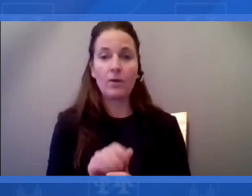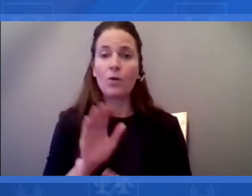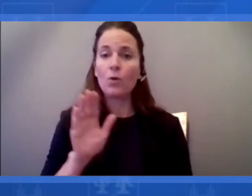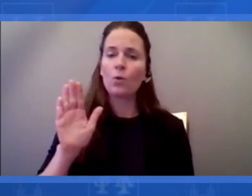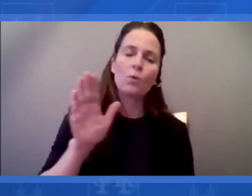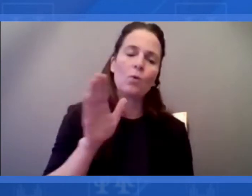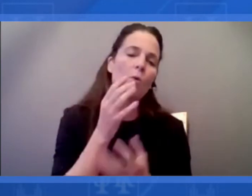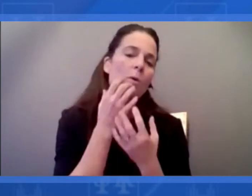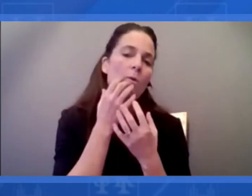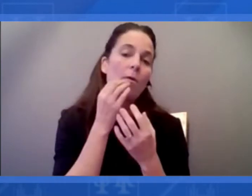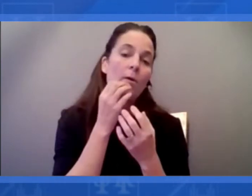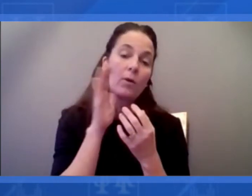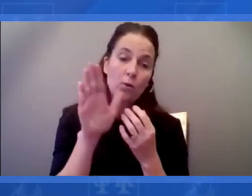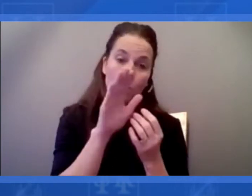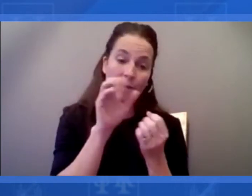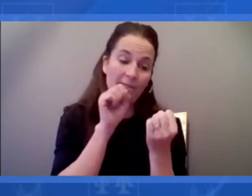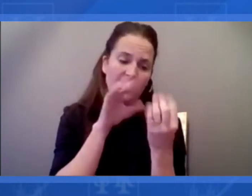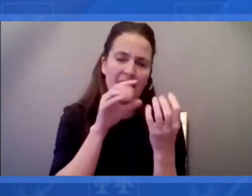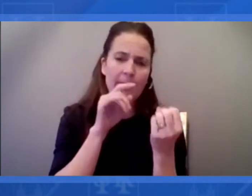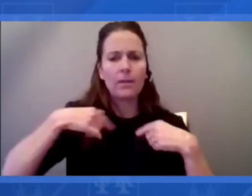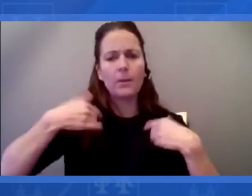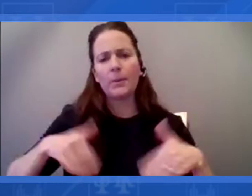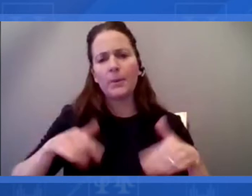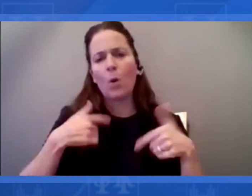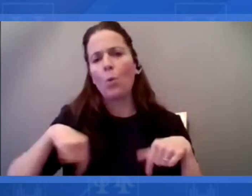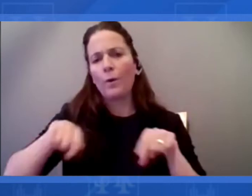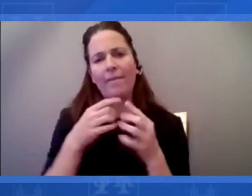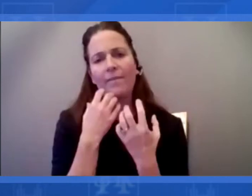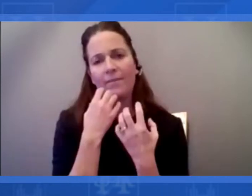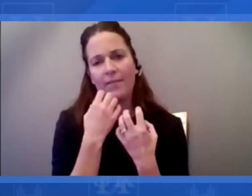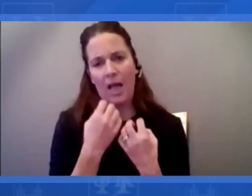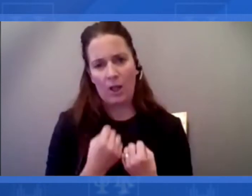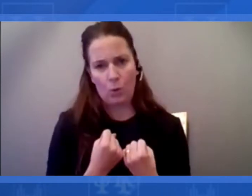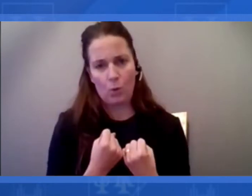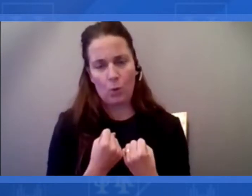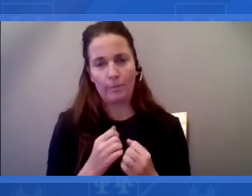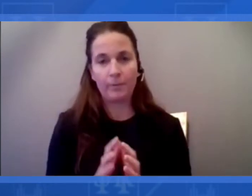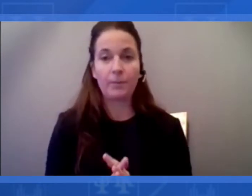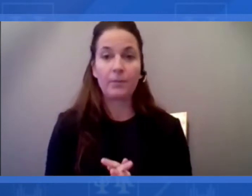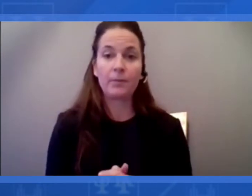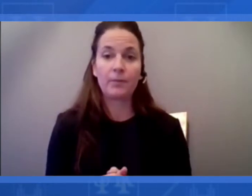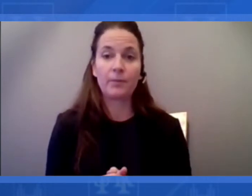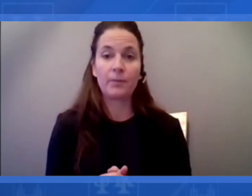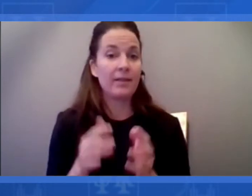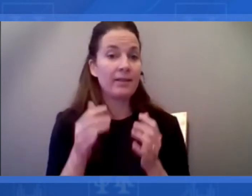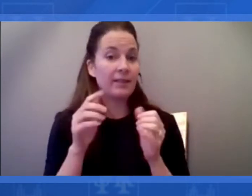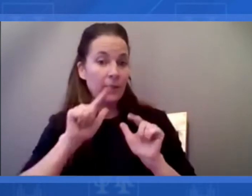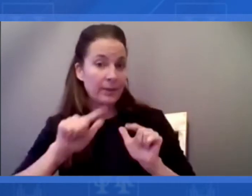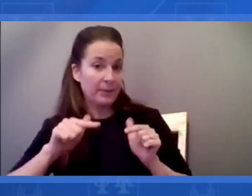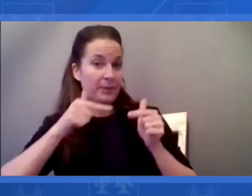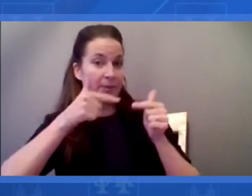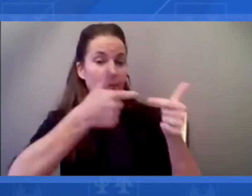from the members of the working group. And with that, I will turn it back over to Michelle.